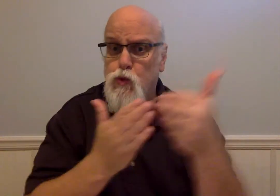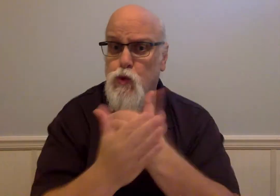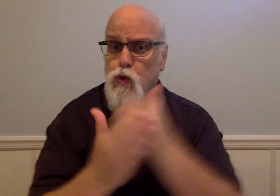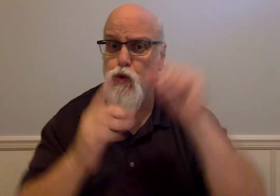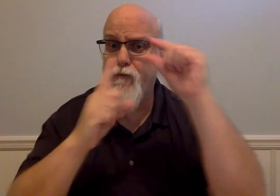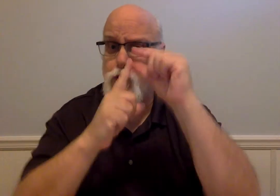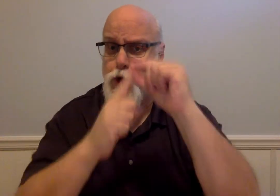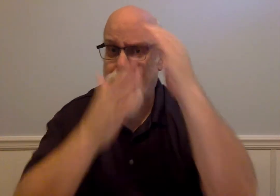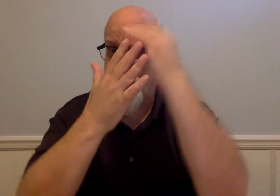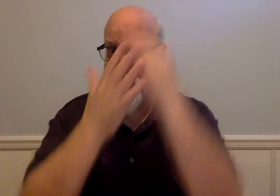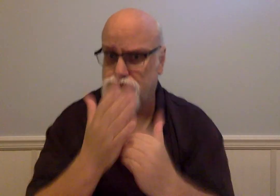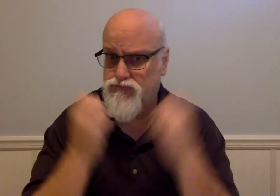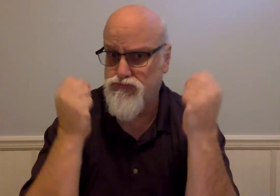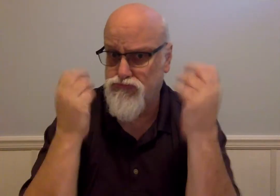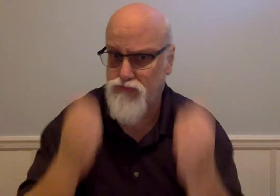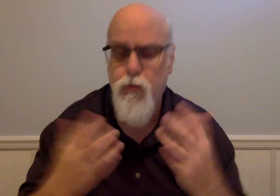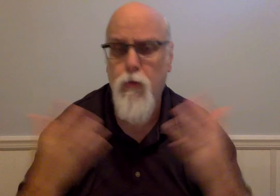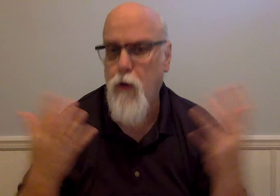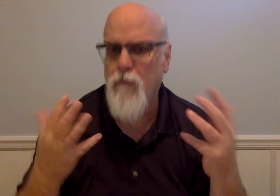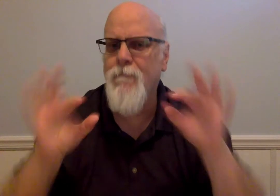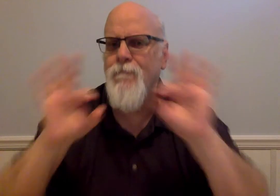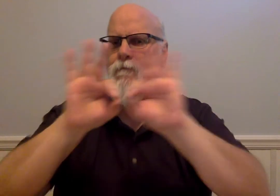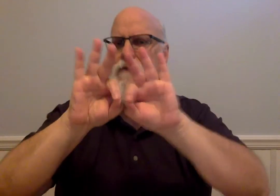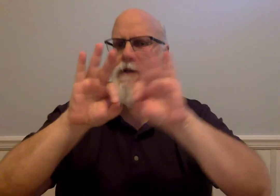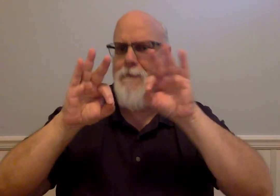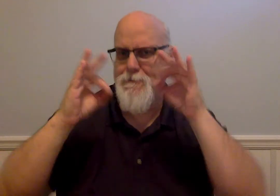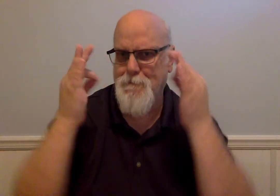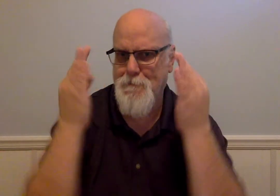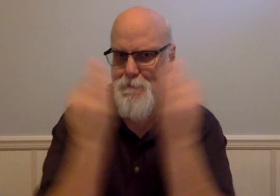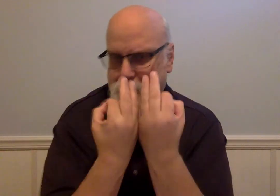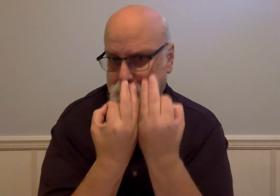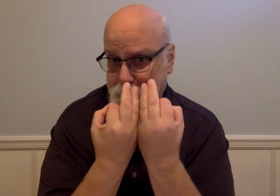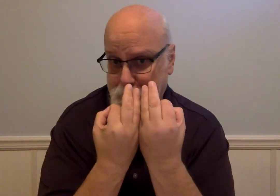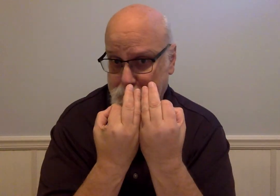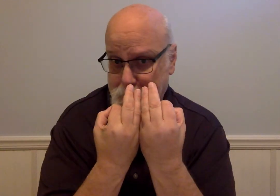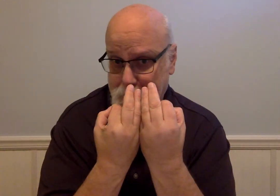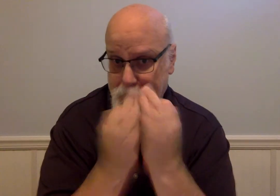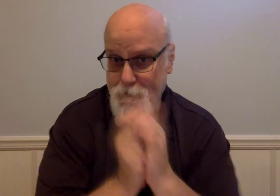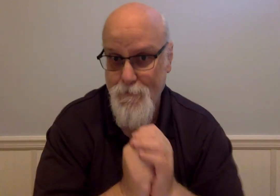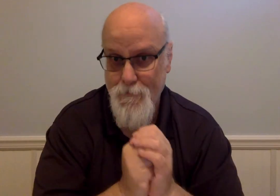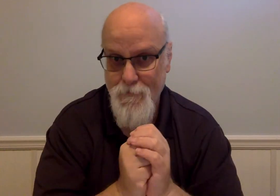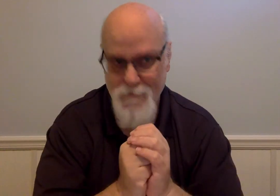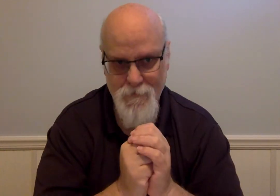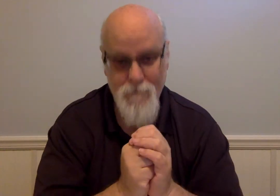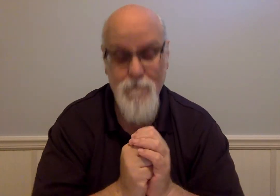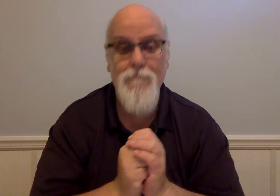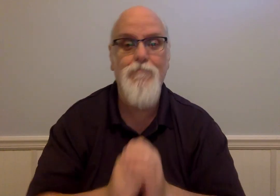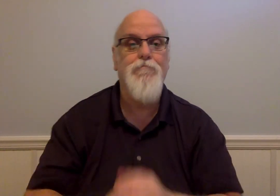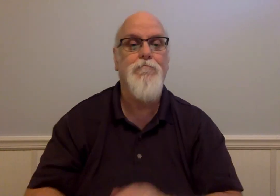your next new vocab list? It's a list on family signs.